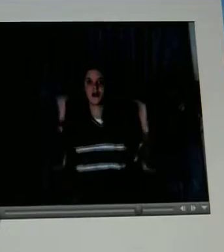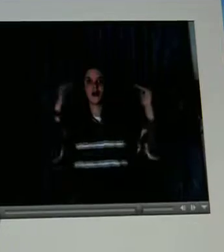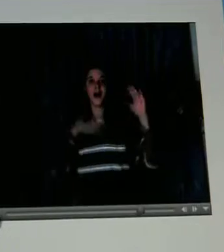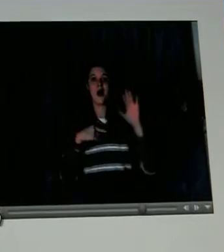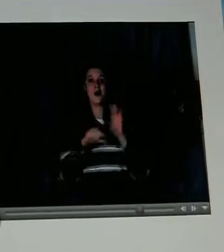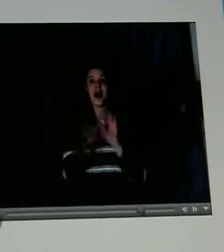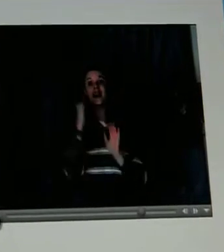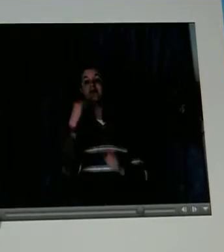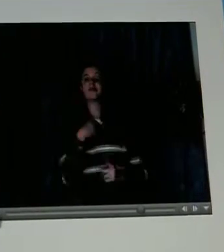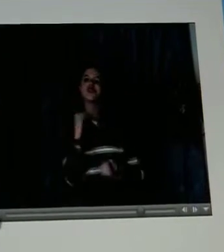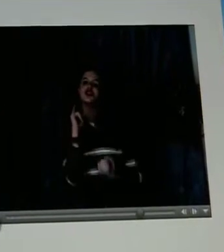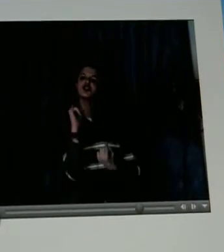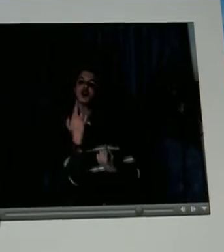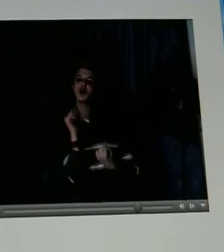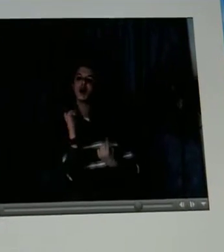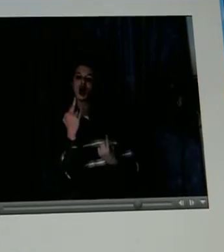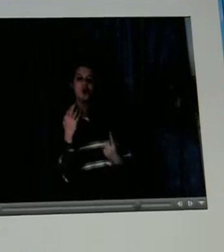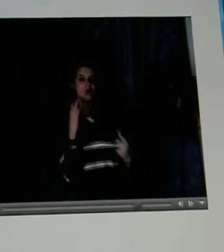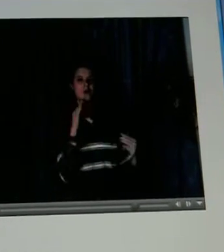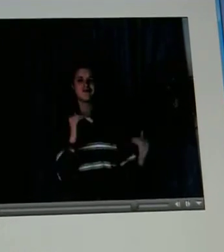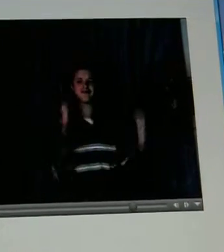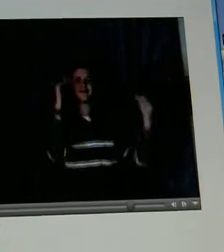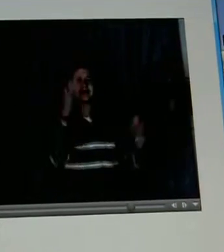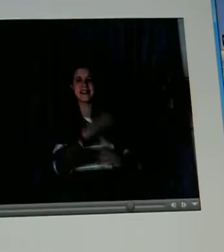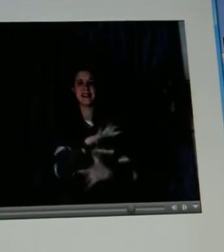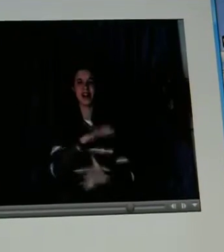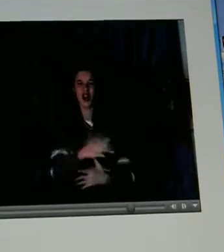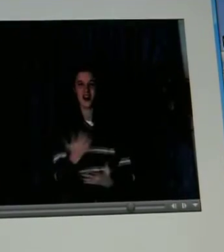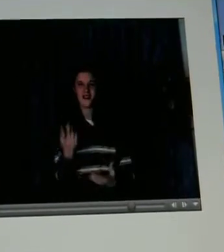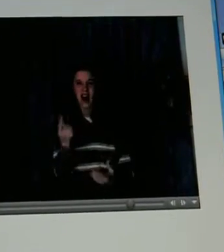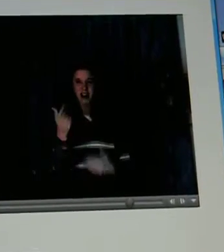of the education is at deaf schools.